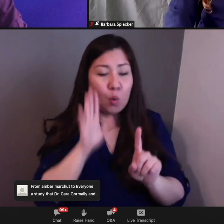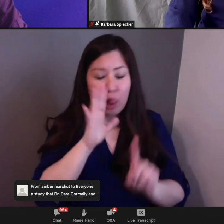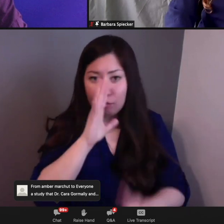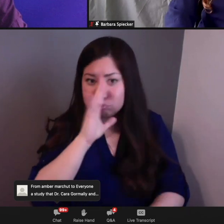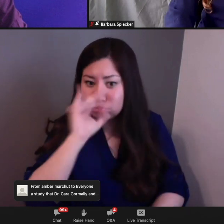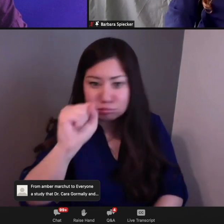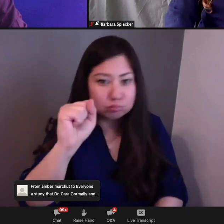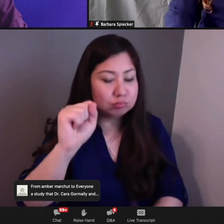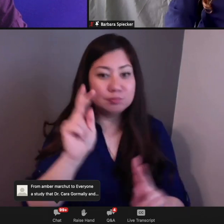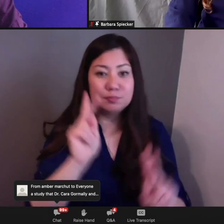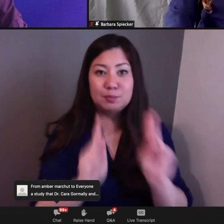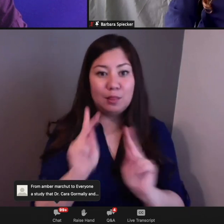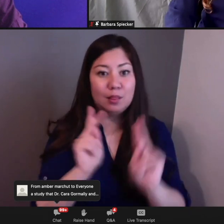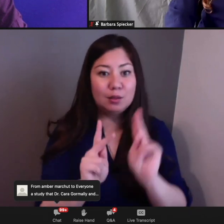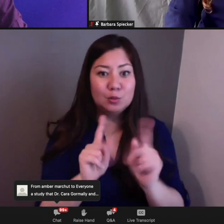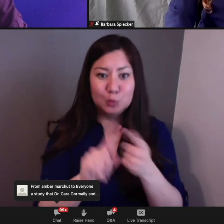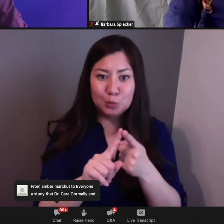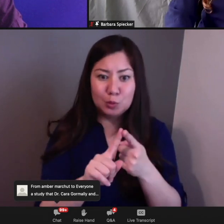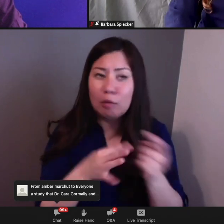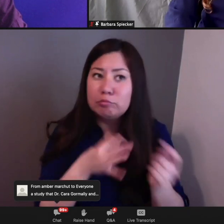language, hands-on always helps.